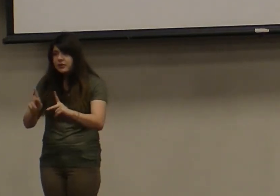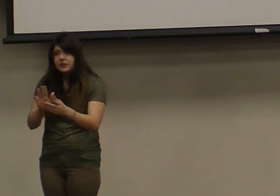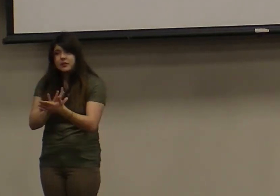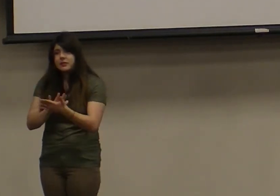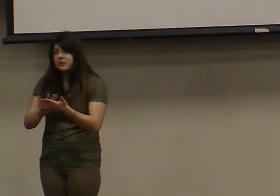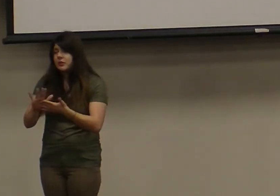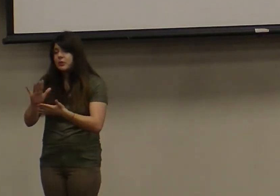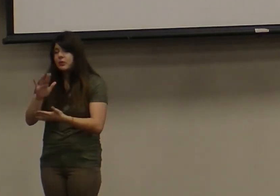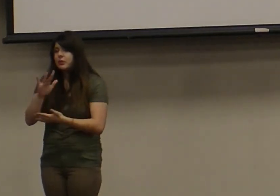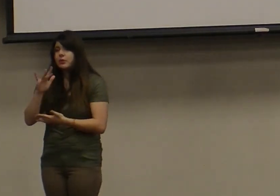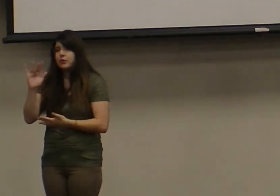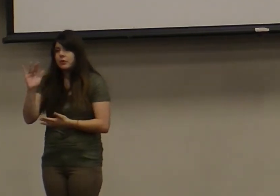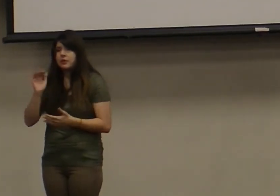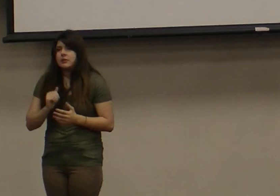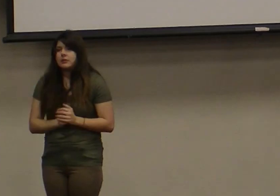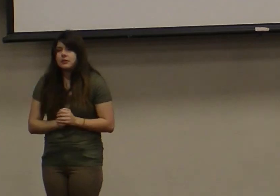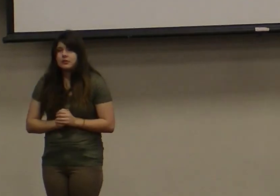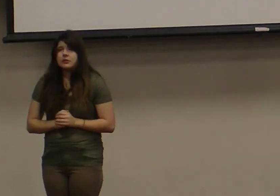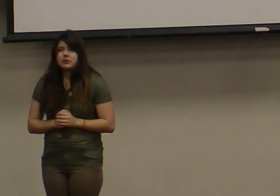thing.